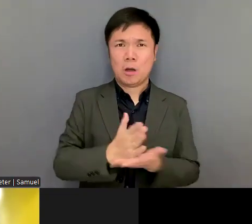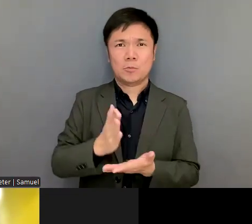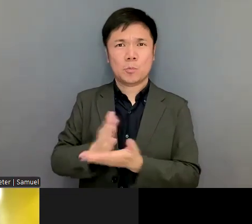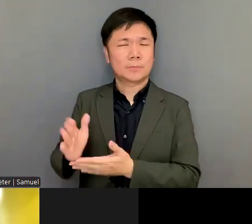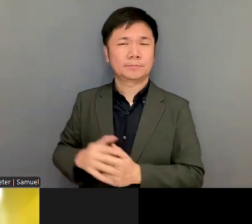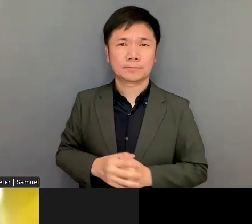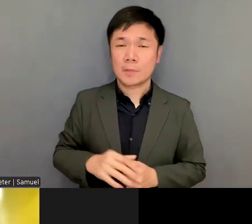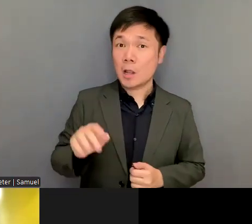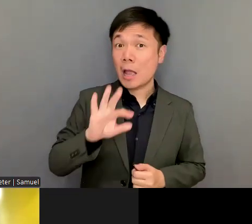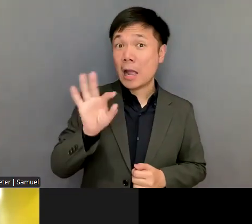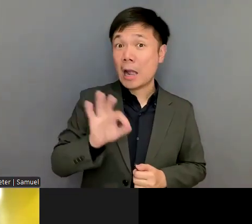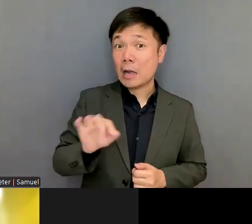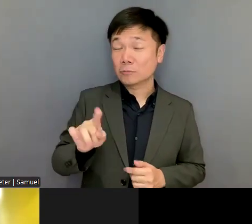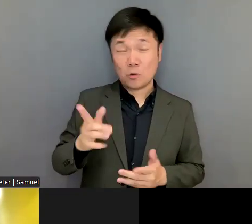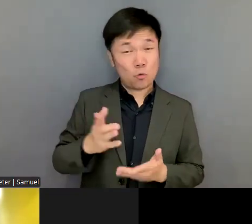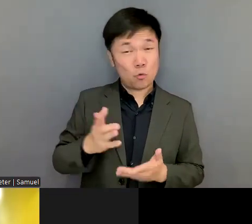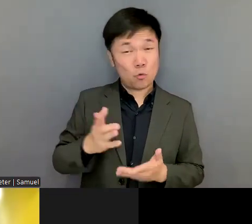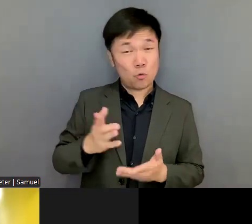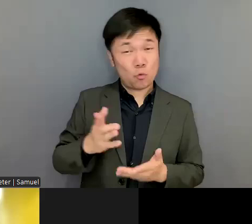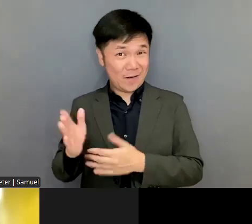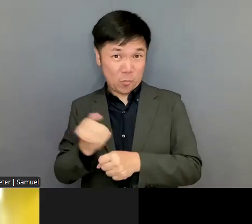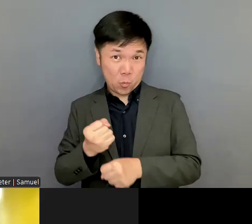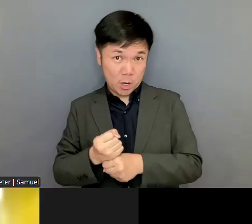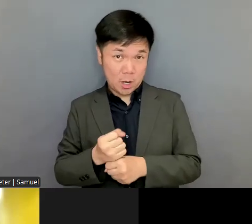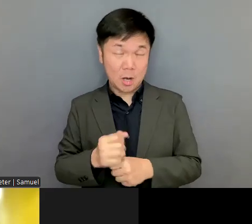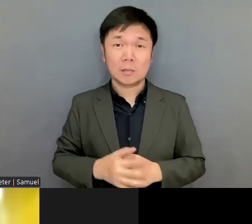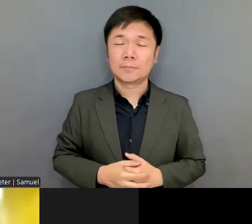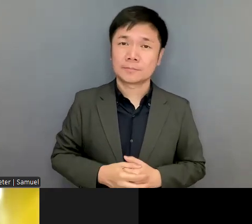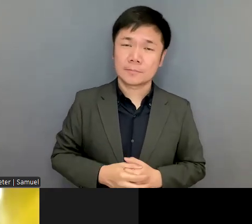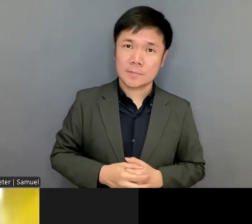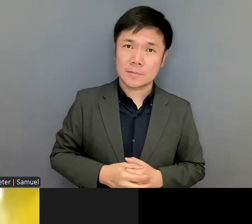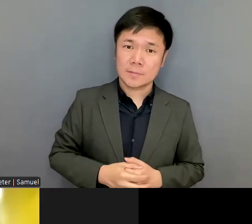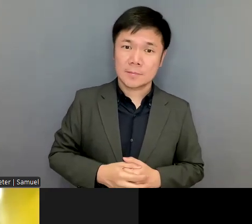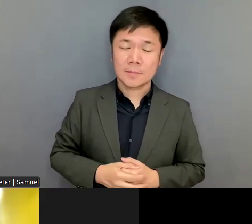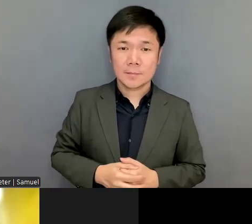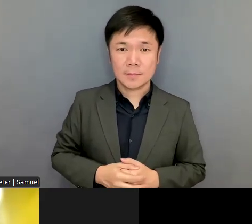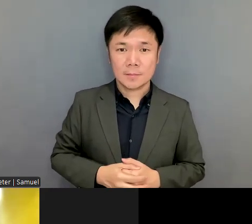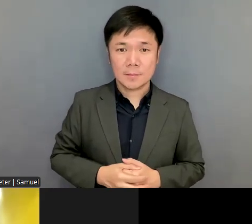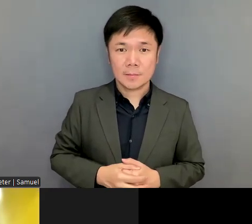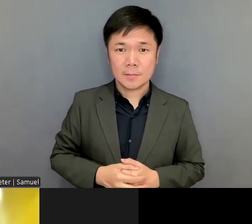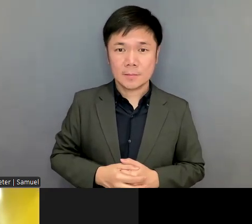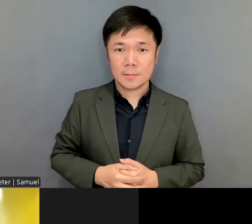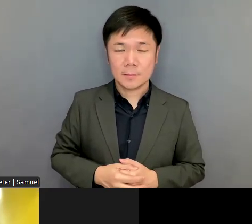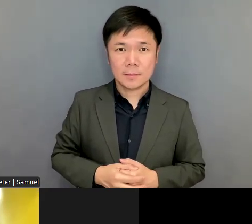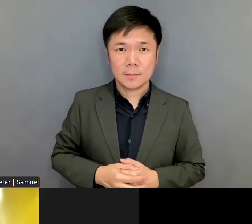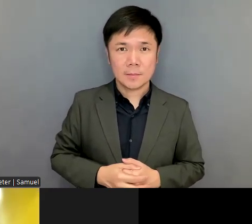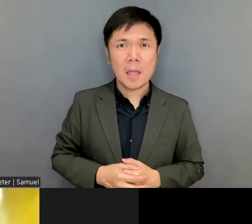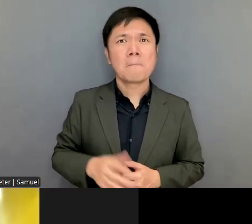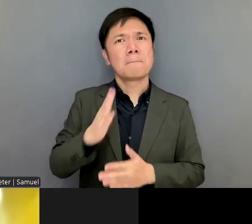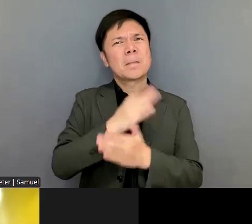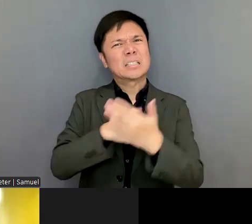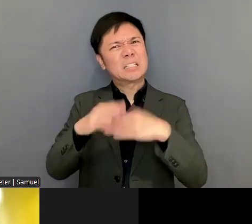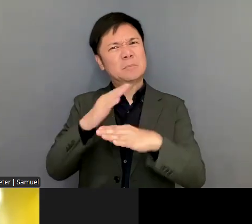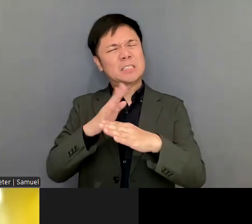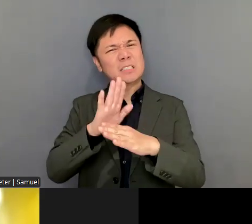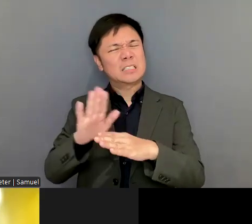about se the piensa que las right to personas work, debemos de estar en una it is empresa o thought que that tenemos que estar en um, una oficina. Y en people with una disabilities, we comunidad have to be indígena, in a por supuesto